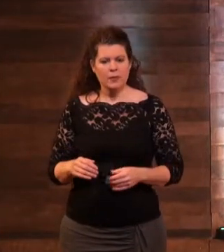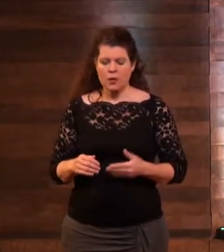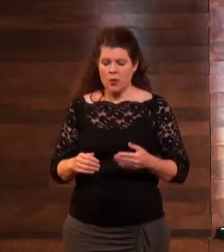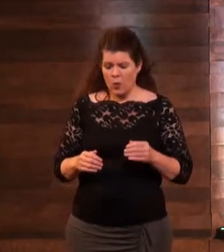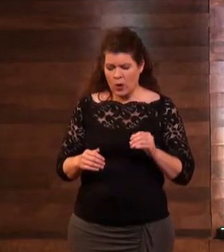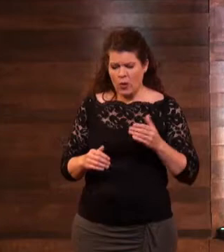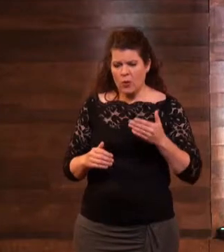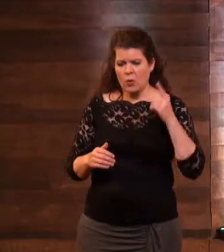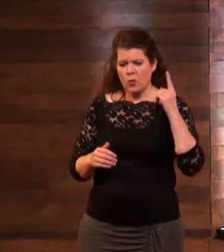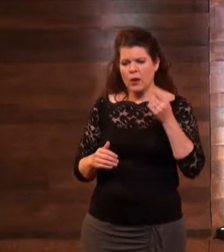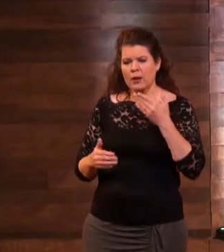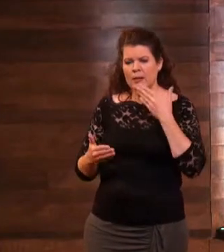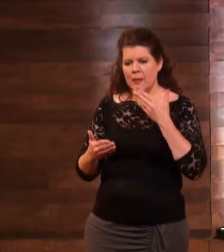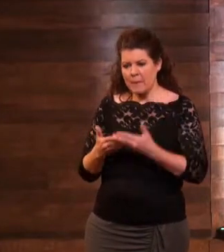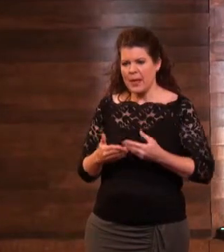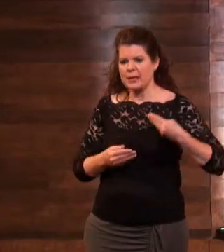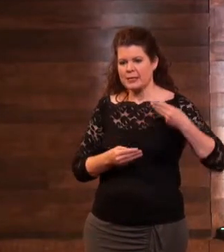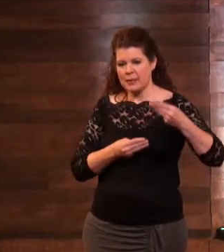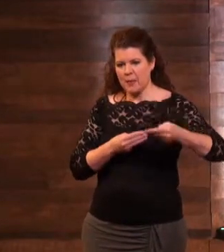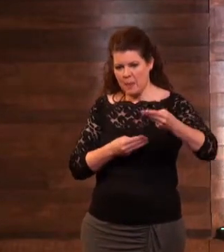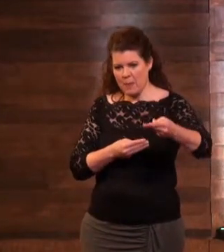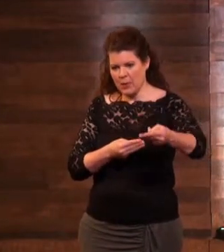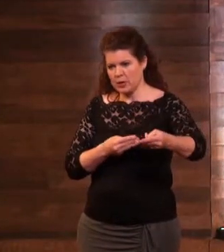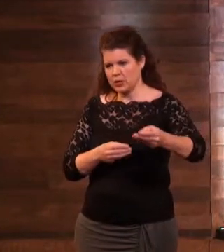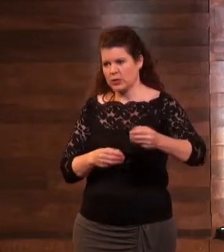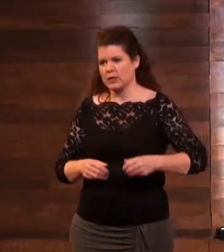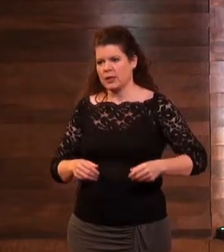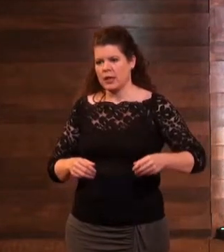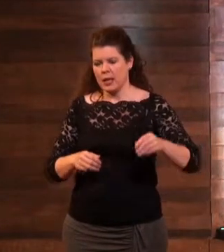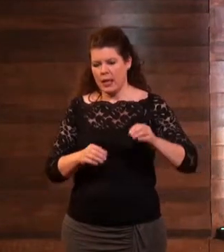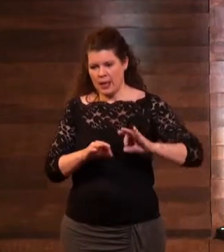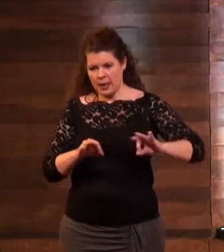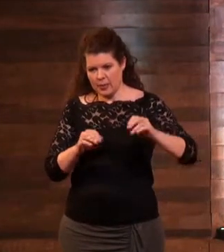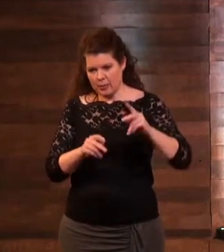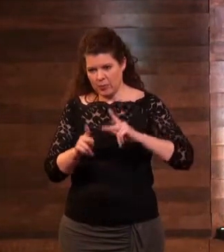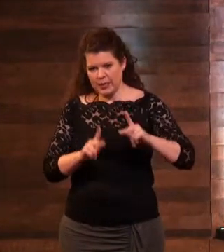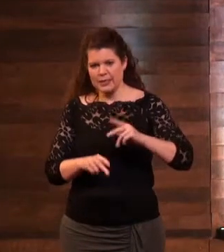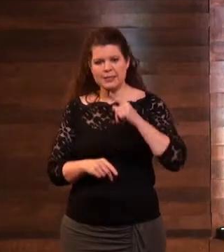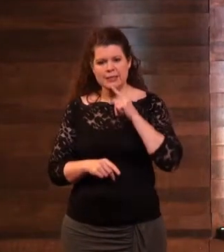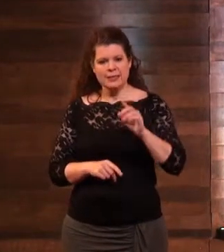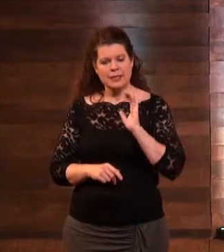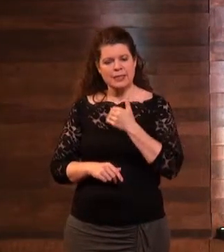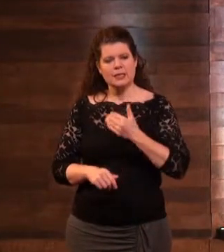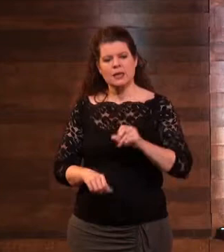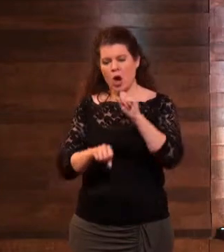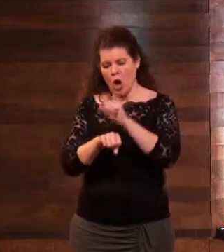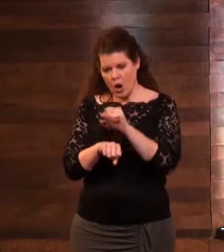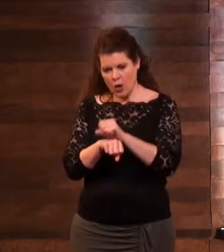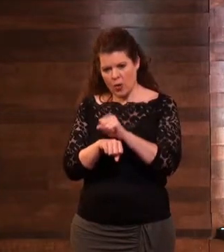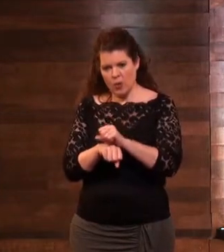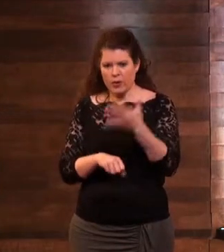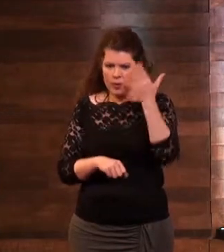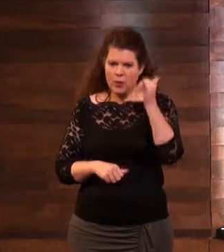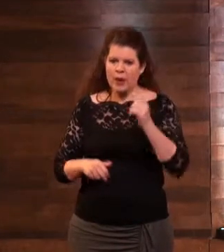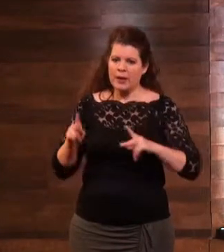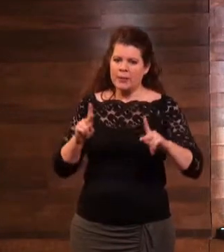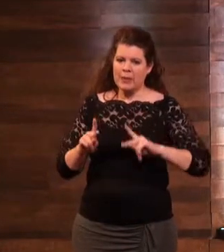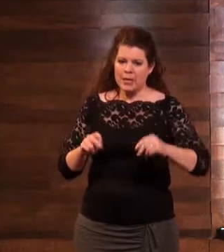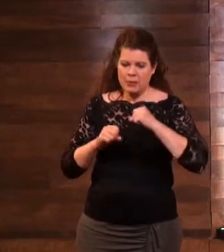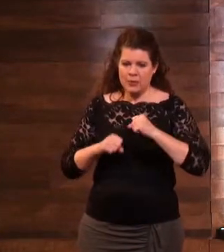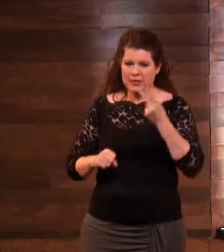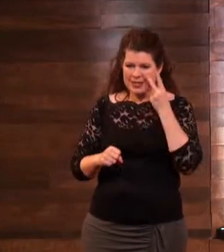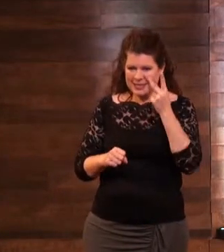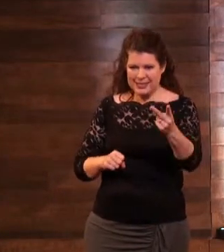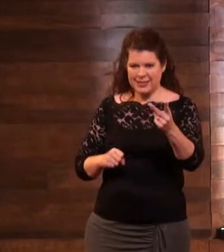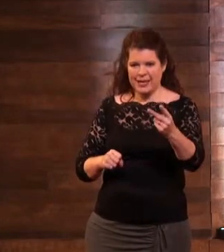of work, because other people get to see us respond in a godly way, hopefully, to all the same pressures and temptations that they're